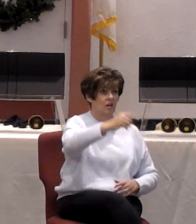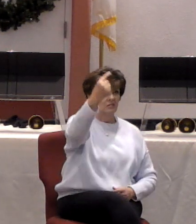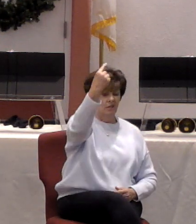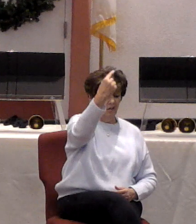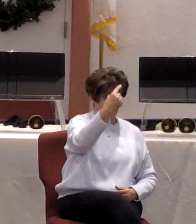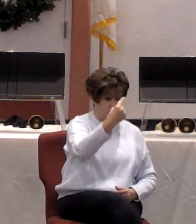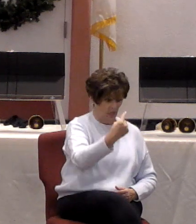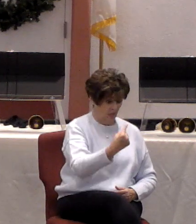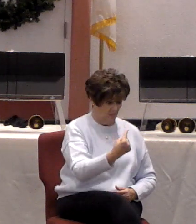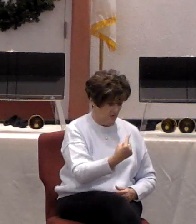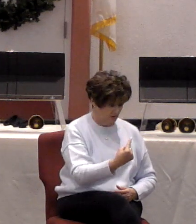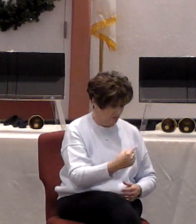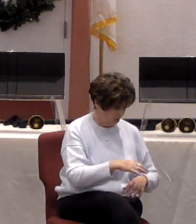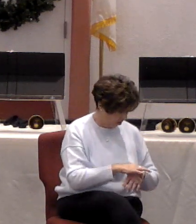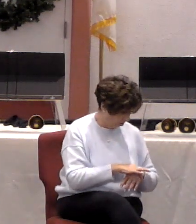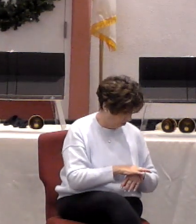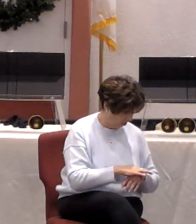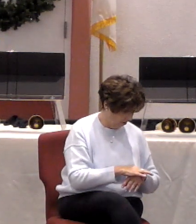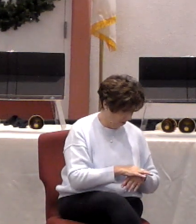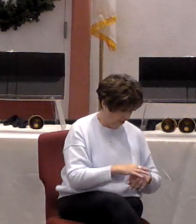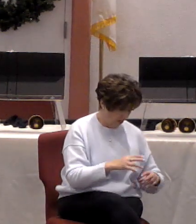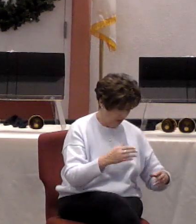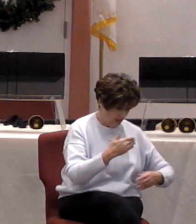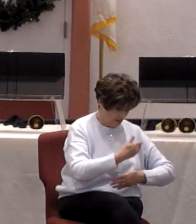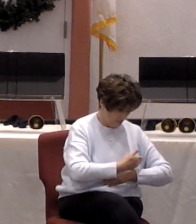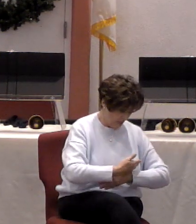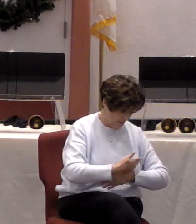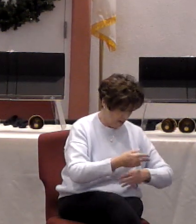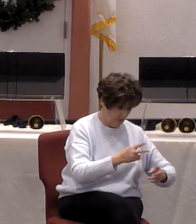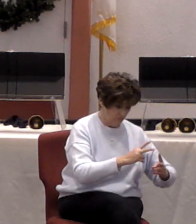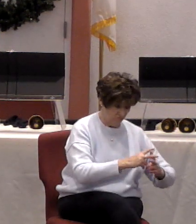message. Yes, from a couple thousand years ago.